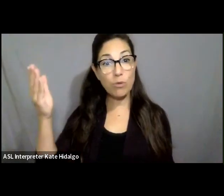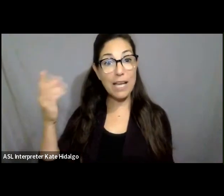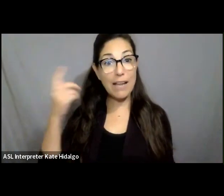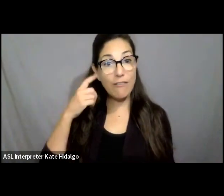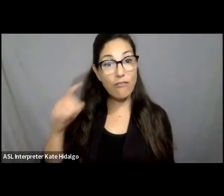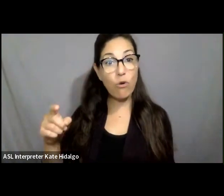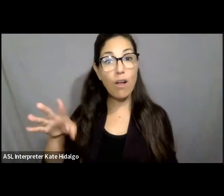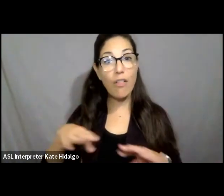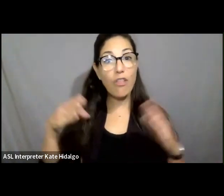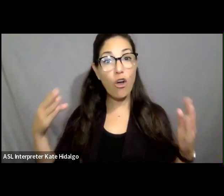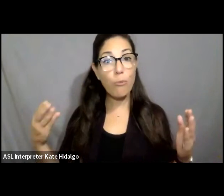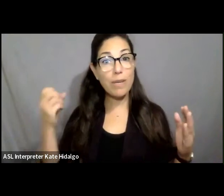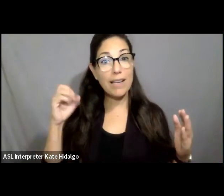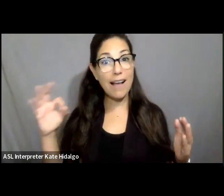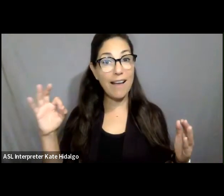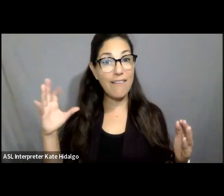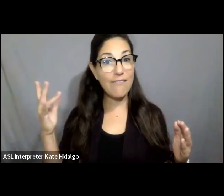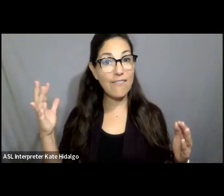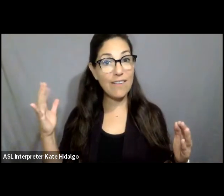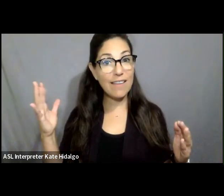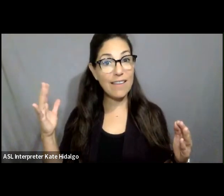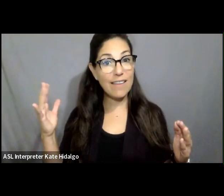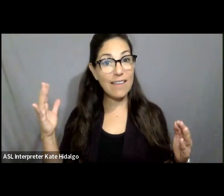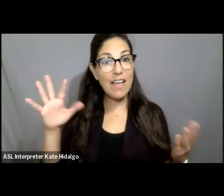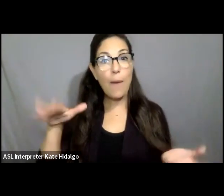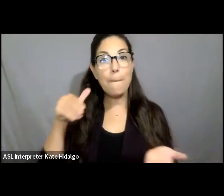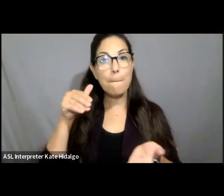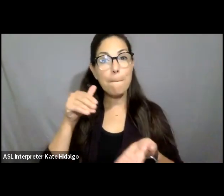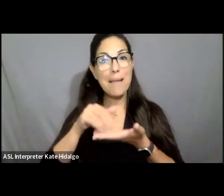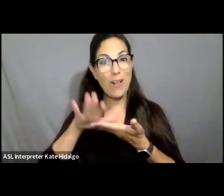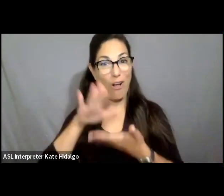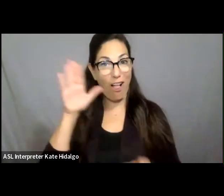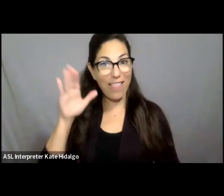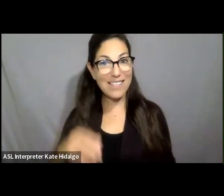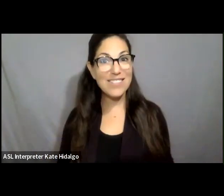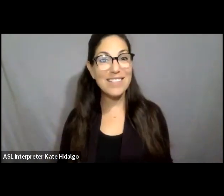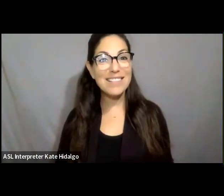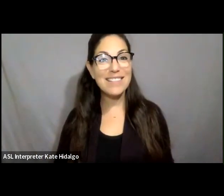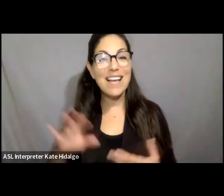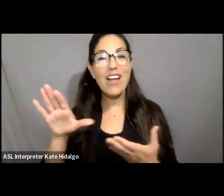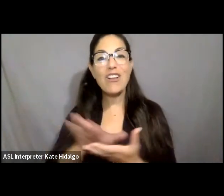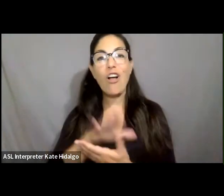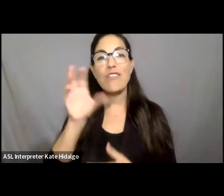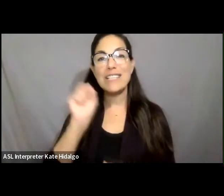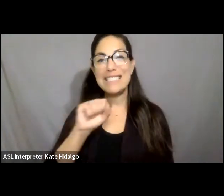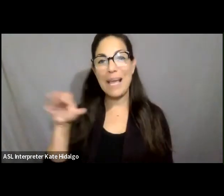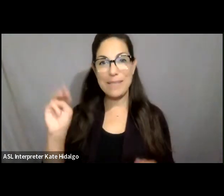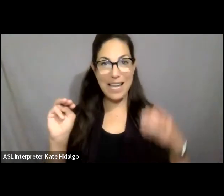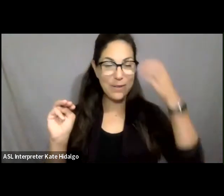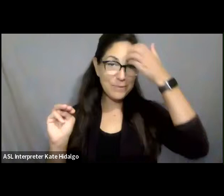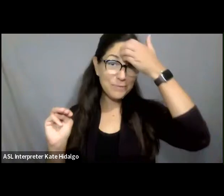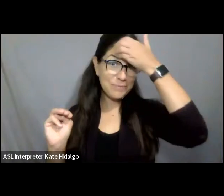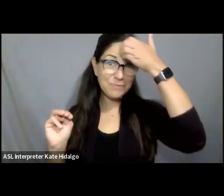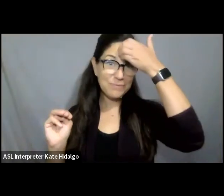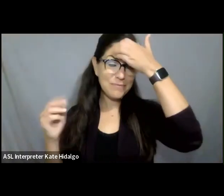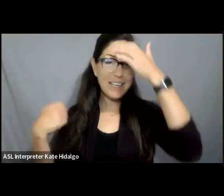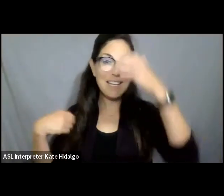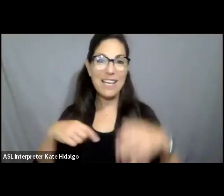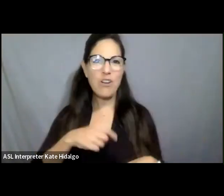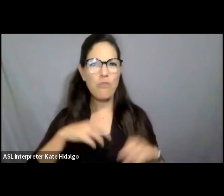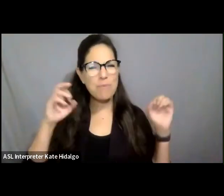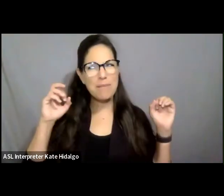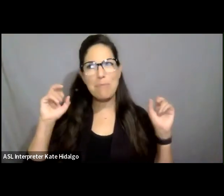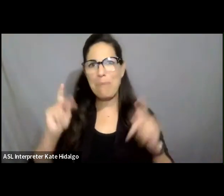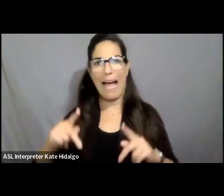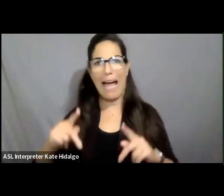for the opening of Middle College and at the College of San Mateo. They've been back